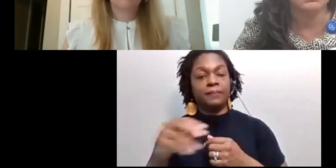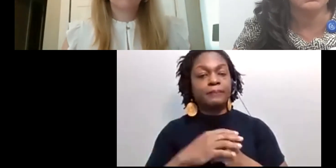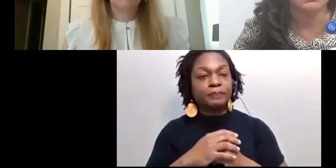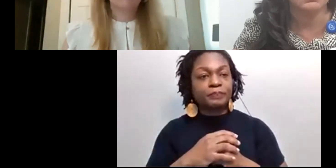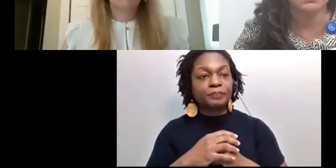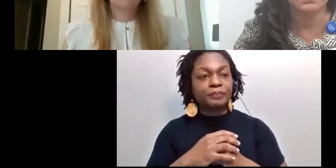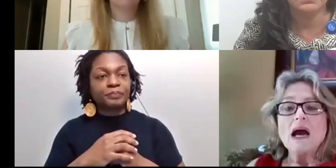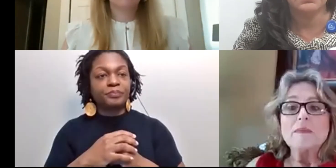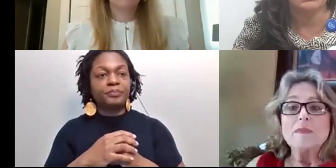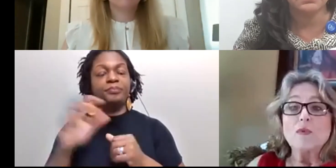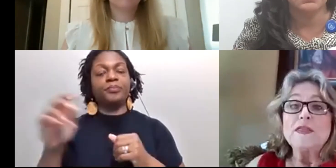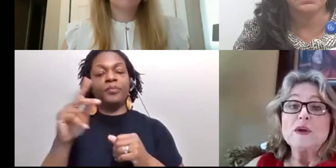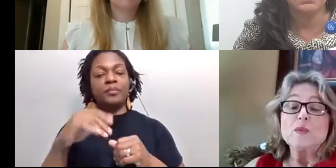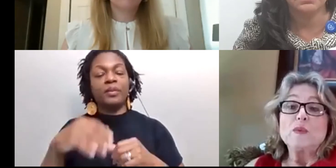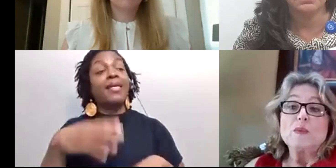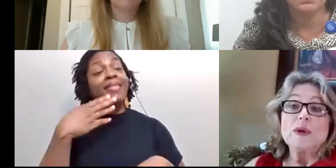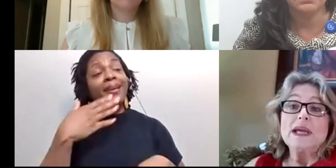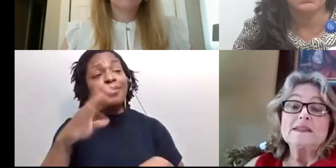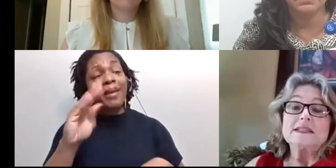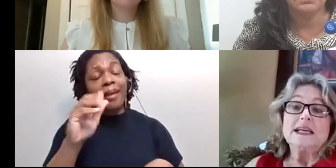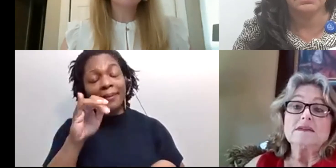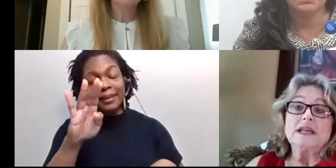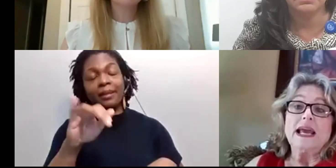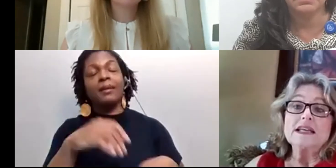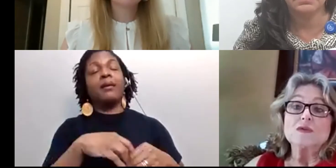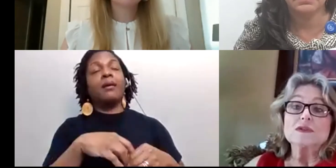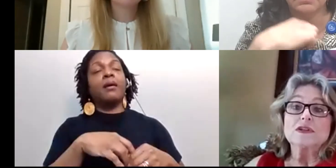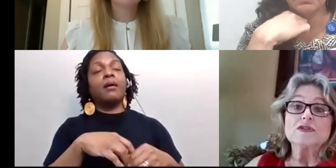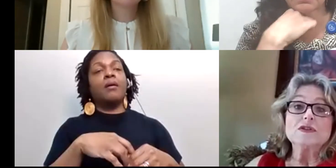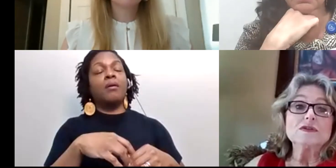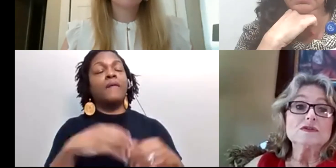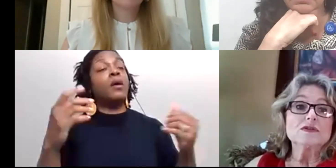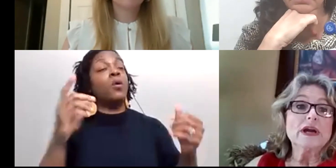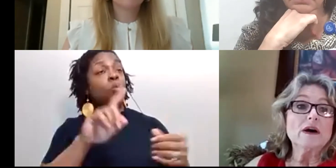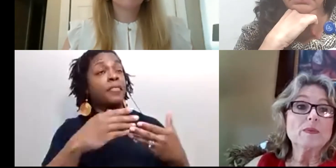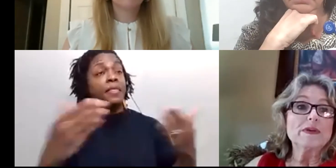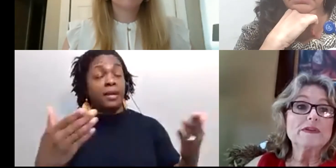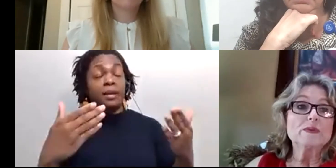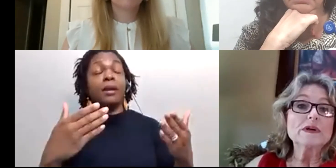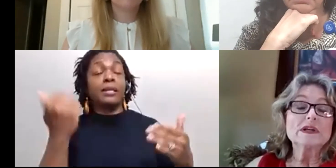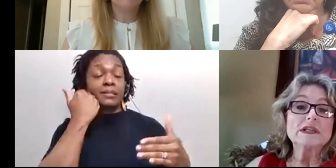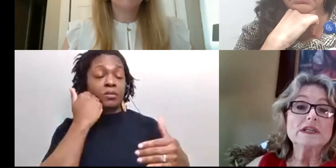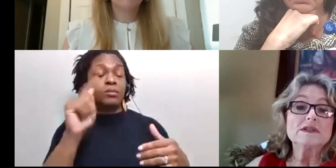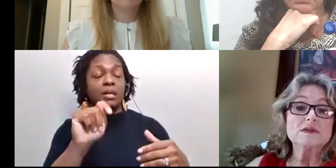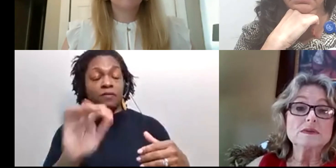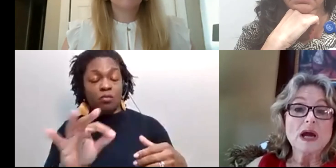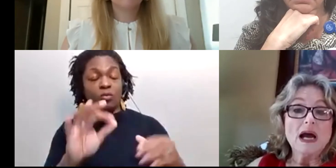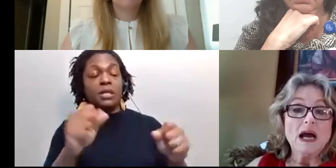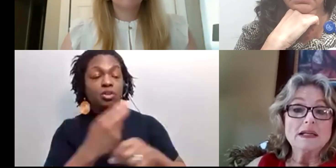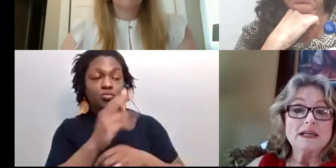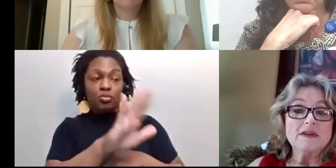Thank you, Bambi. One thing we as the dental task force could use your help with is we're going to need